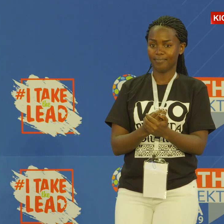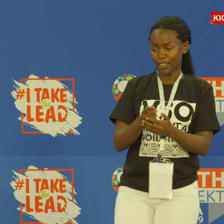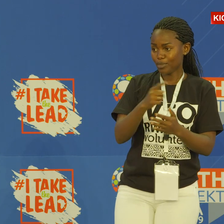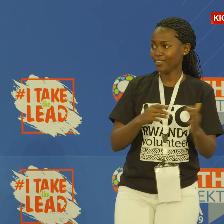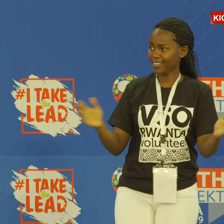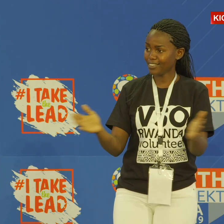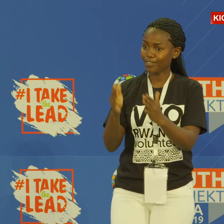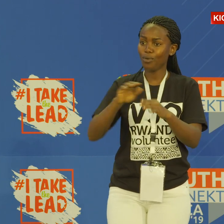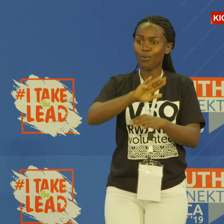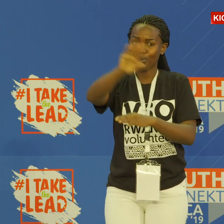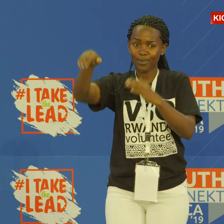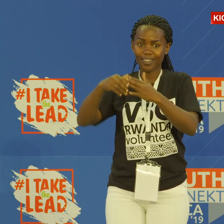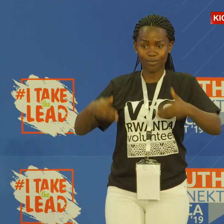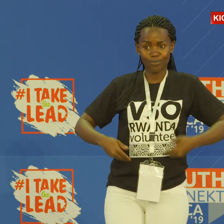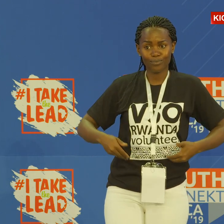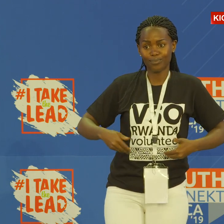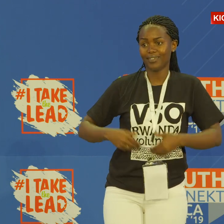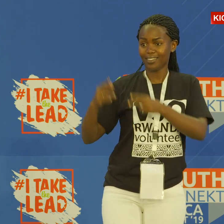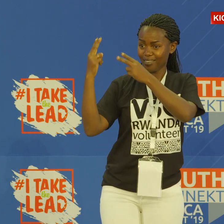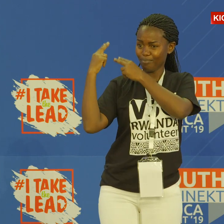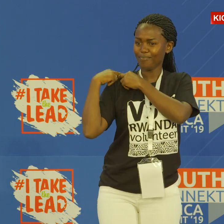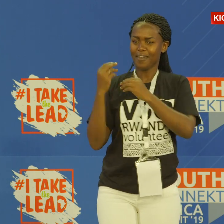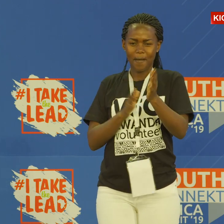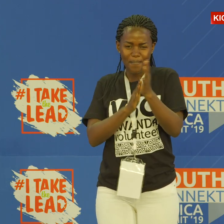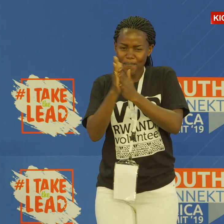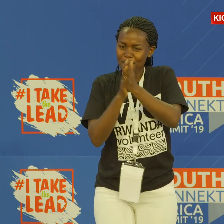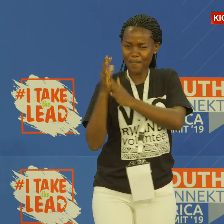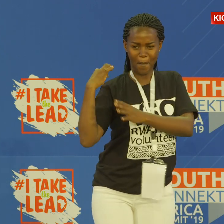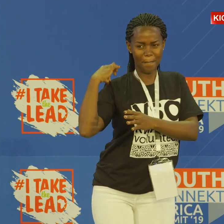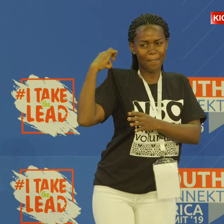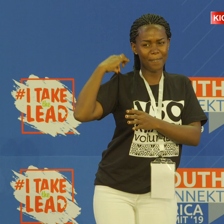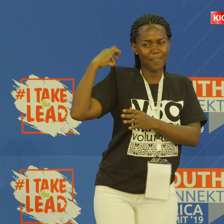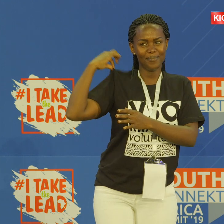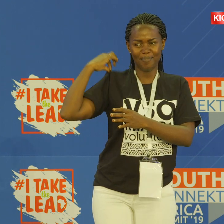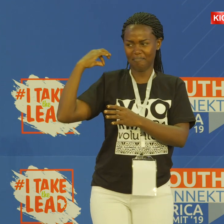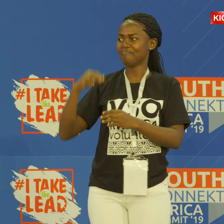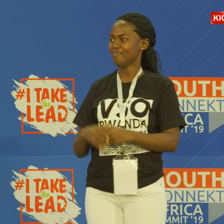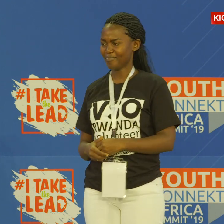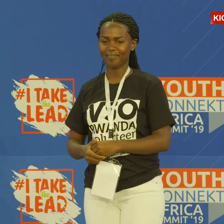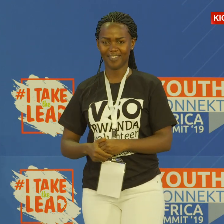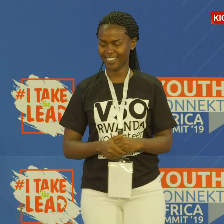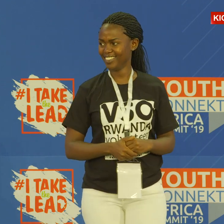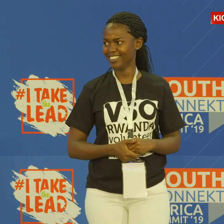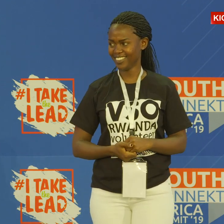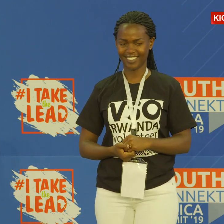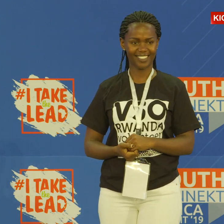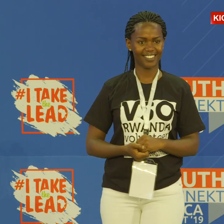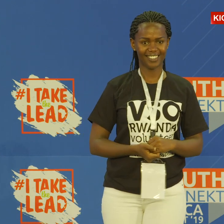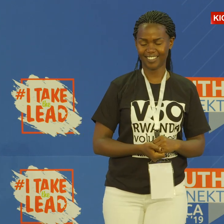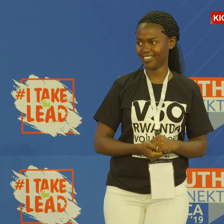UNDP, UNFPA, UNWN, UNV. Please build policies which are inclusive so